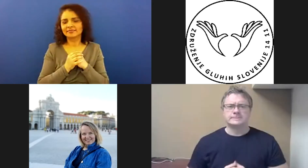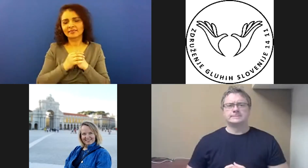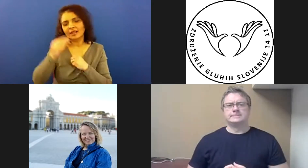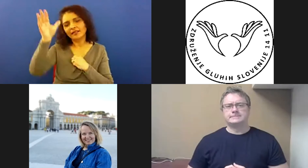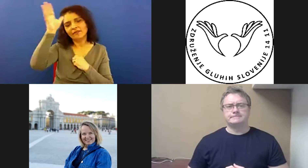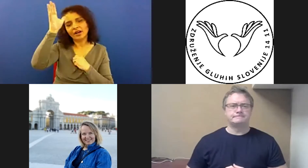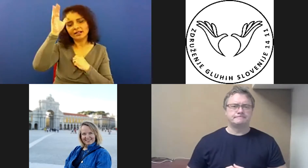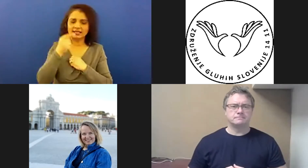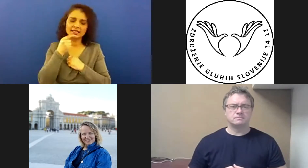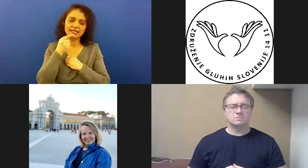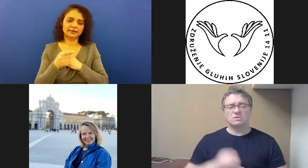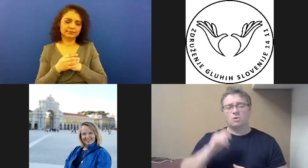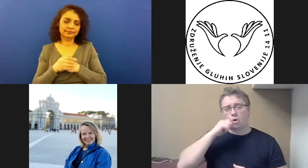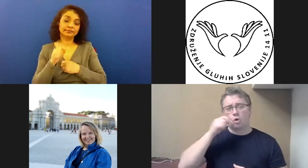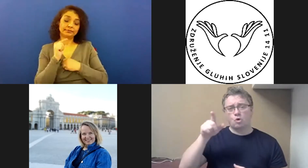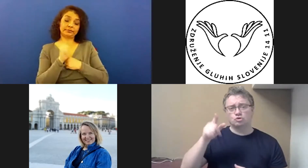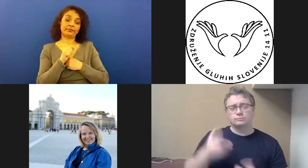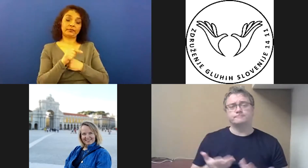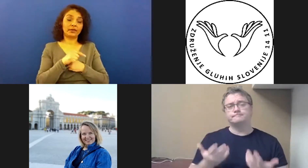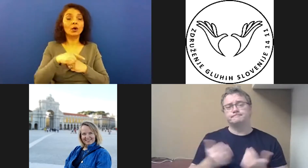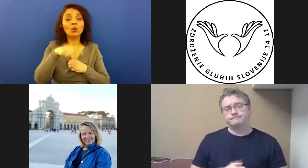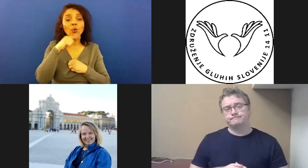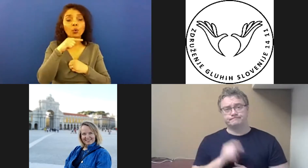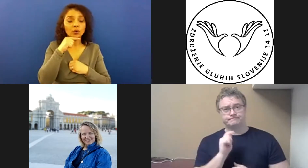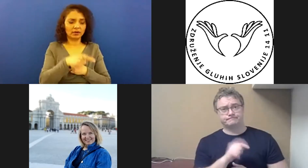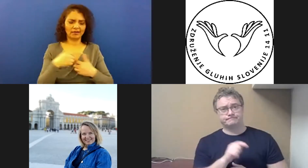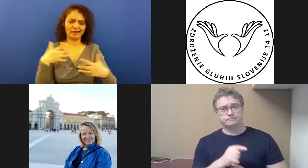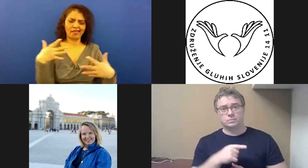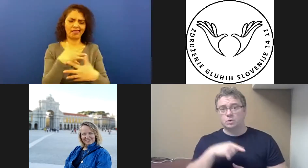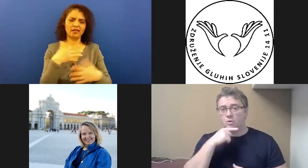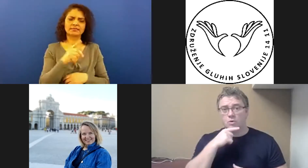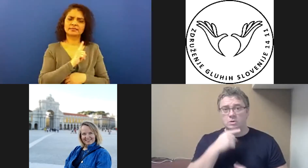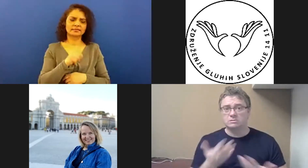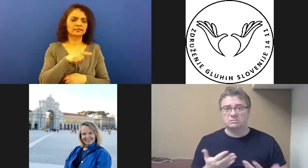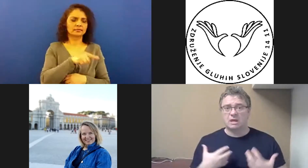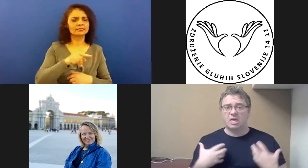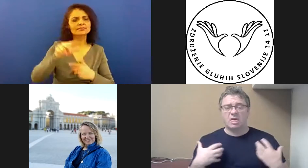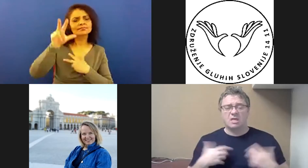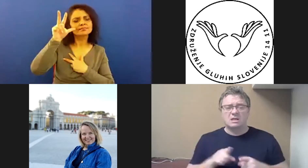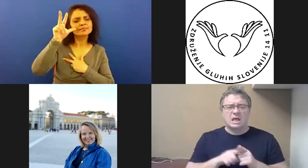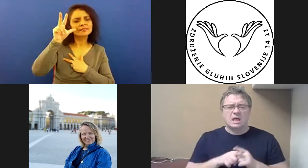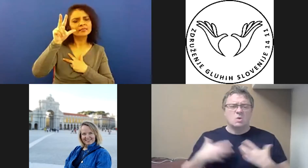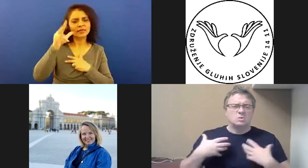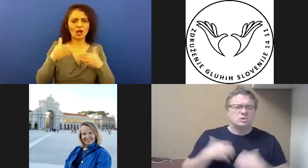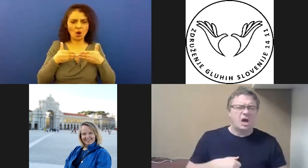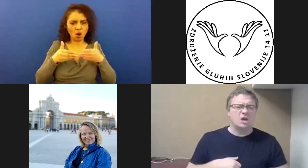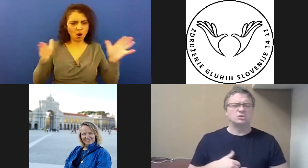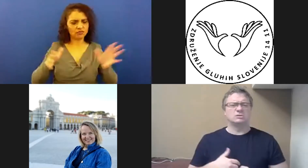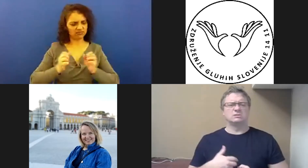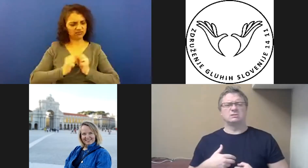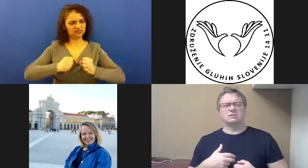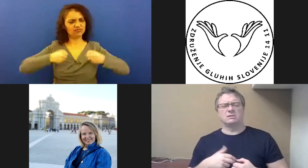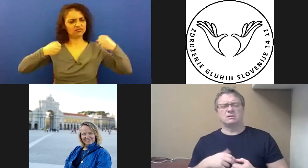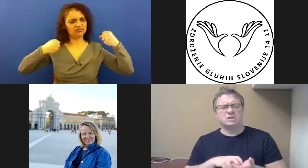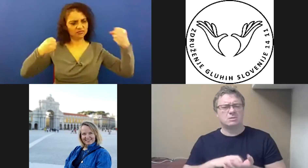asked my parents, why do they bully us? My father always said, Ruva, do not be afraid.